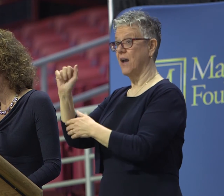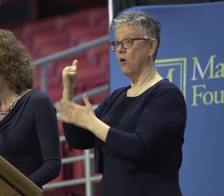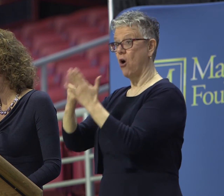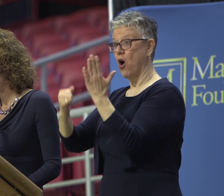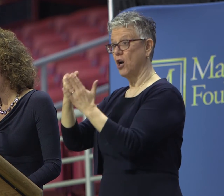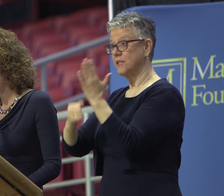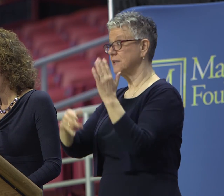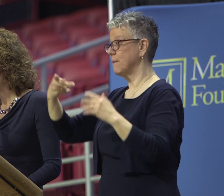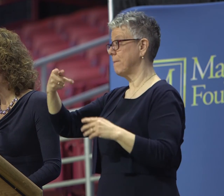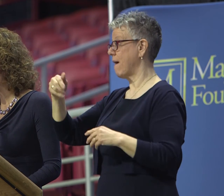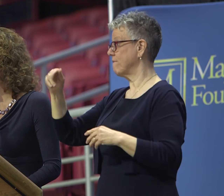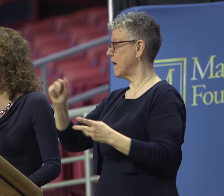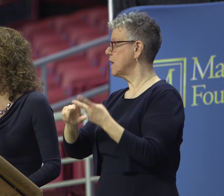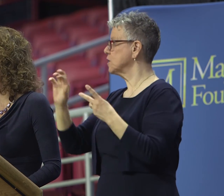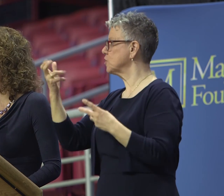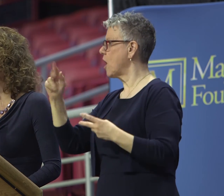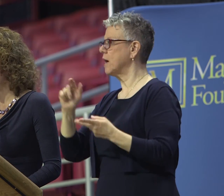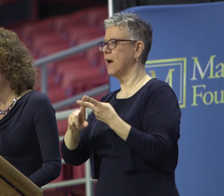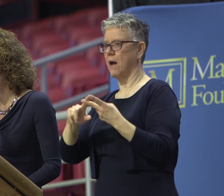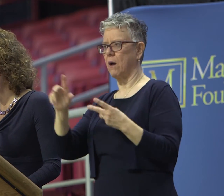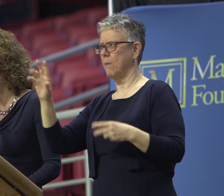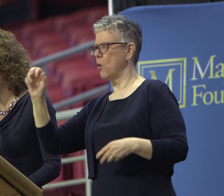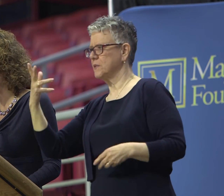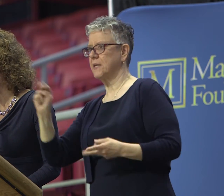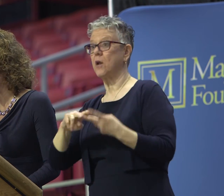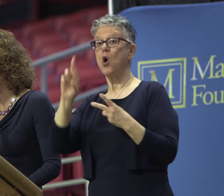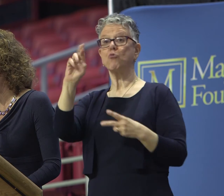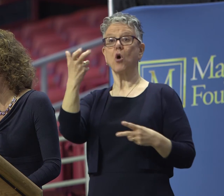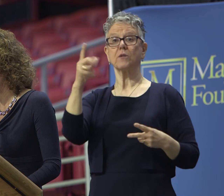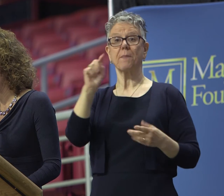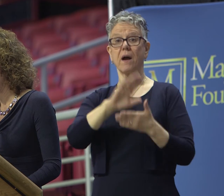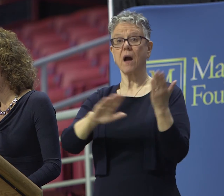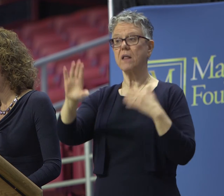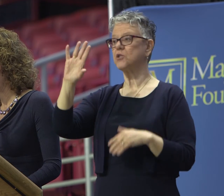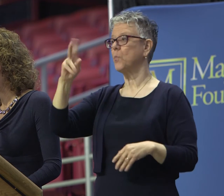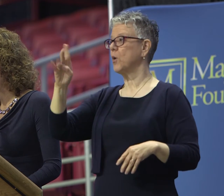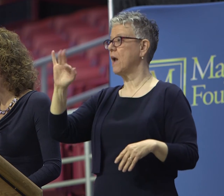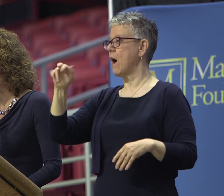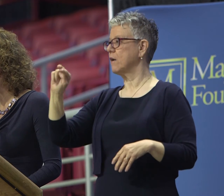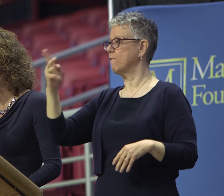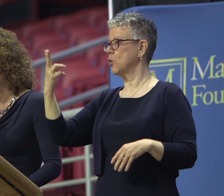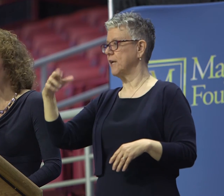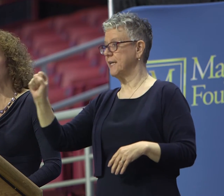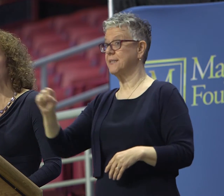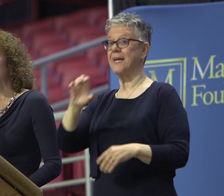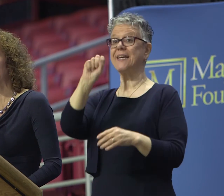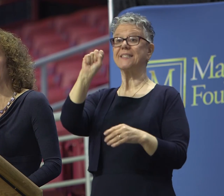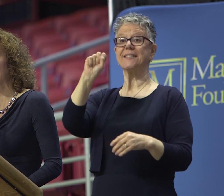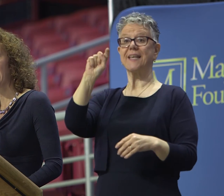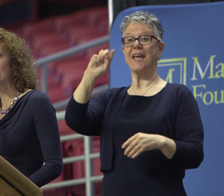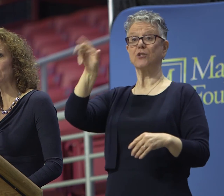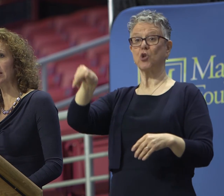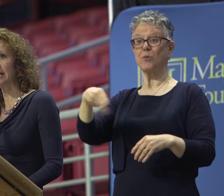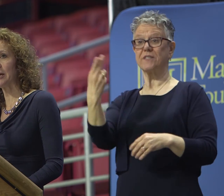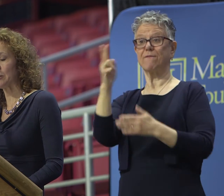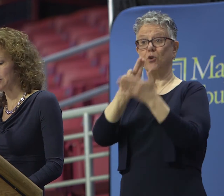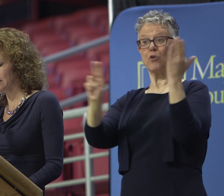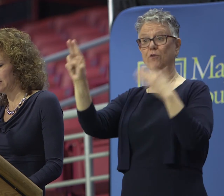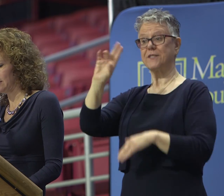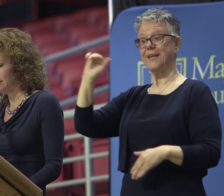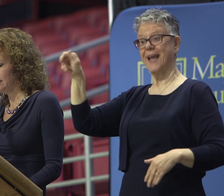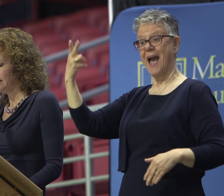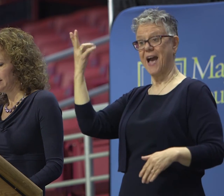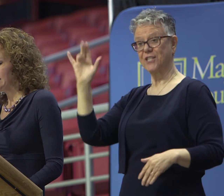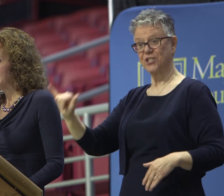Moulton. Rosemont College, Kiana Voorhees. St. Joseph's University, Ashley